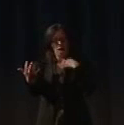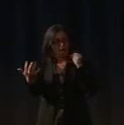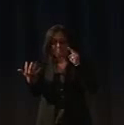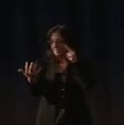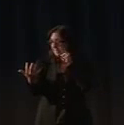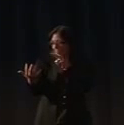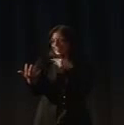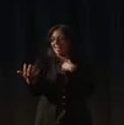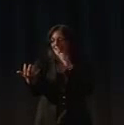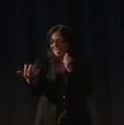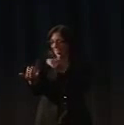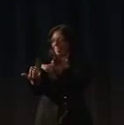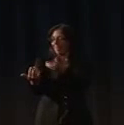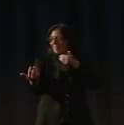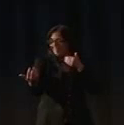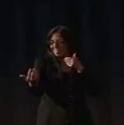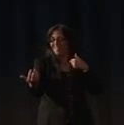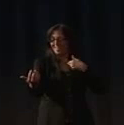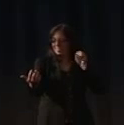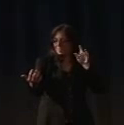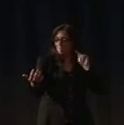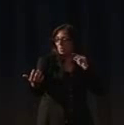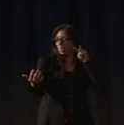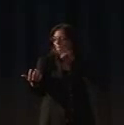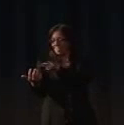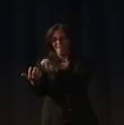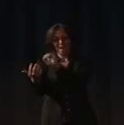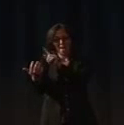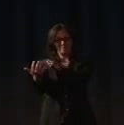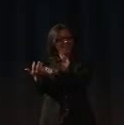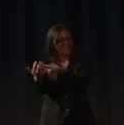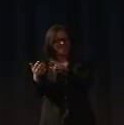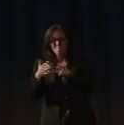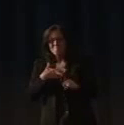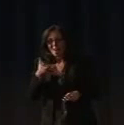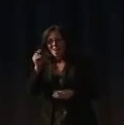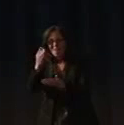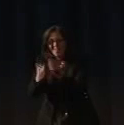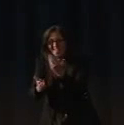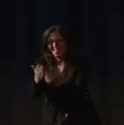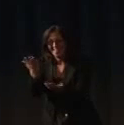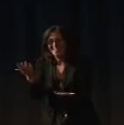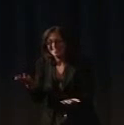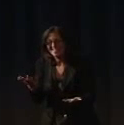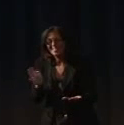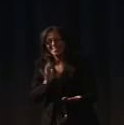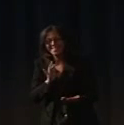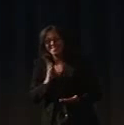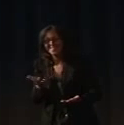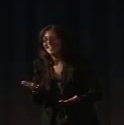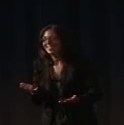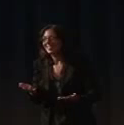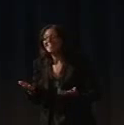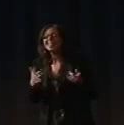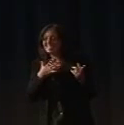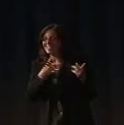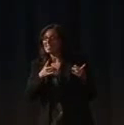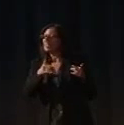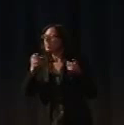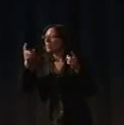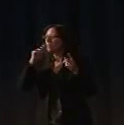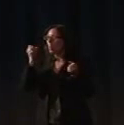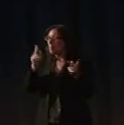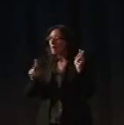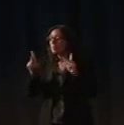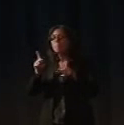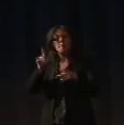a subject, for an object, and it's also, as it has been shown from Panofsky's onward, many people, completely abstract definition of what a